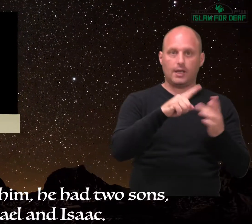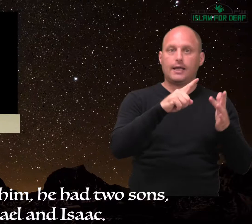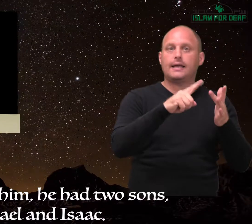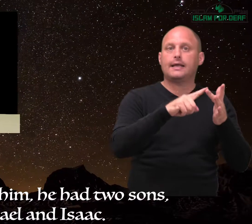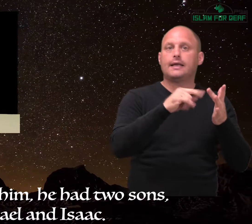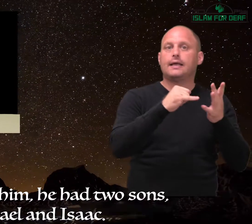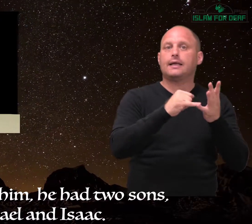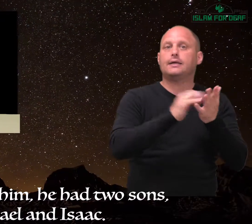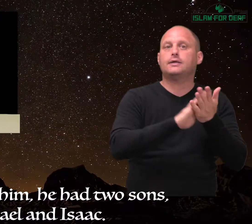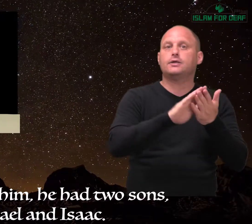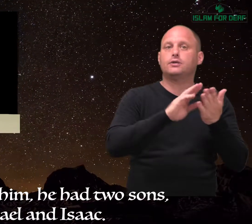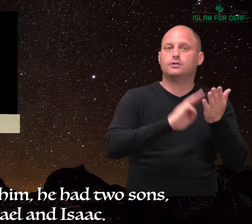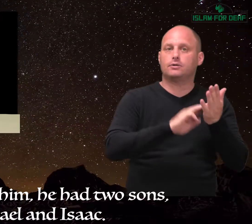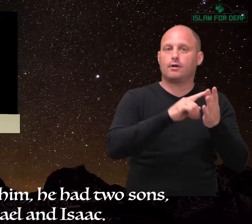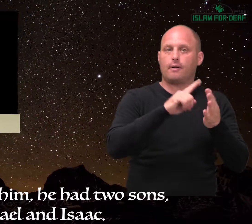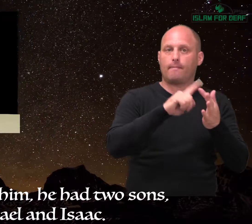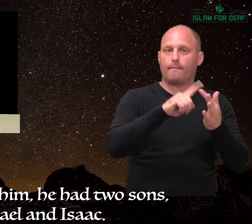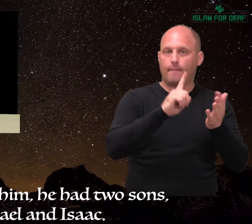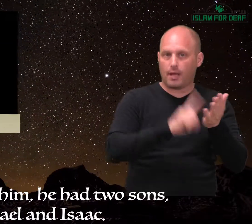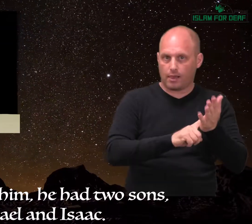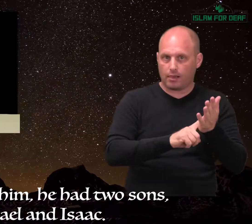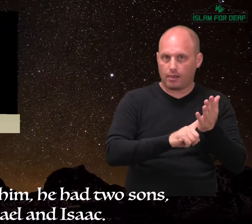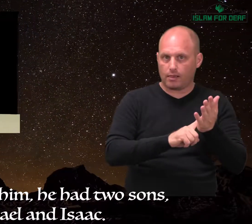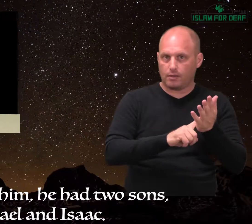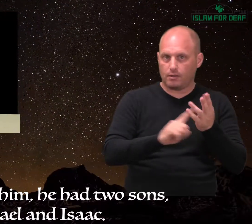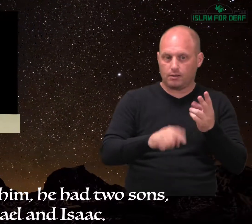the second one is Ishaq.